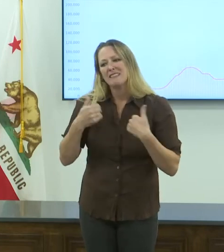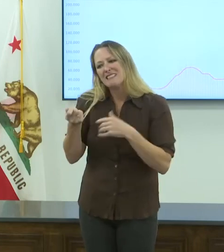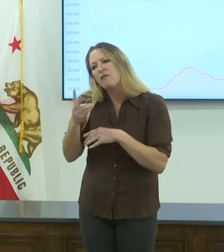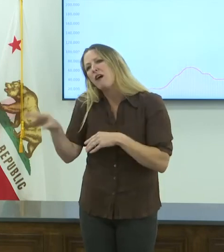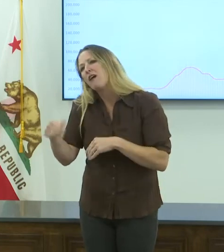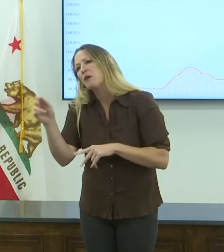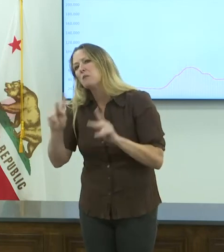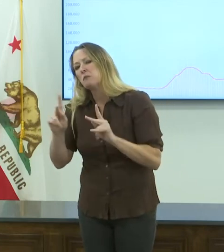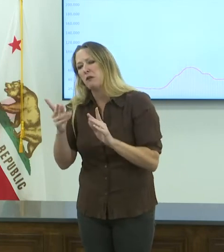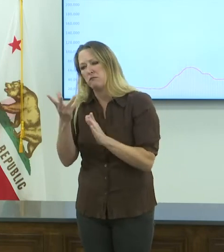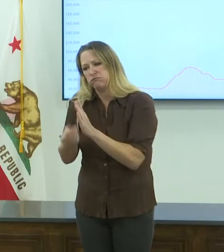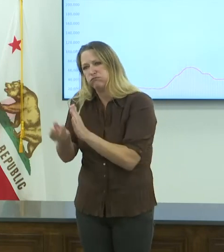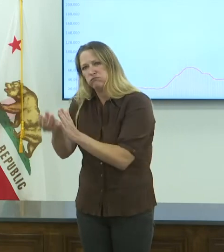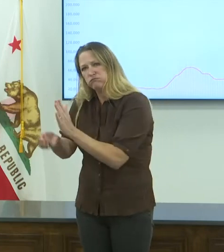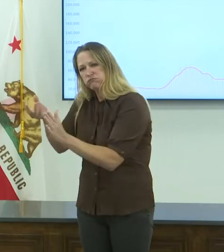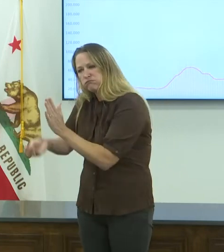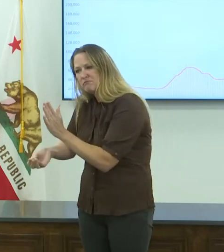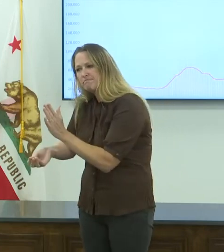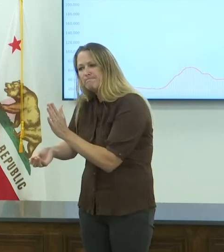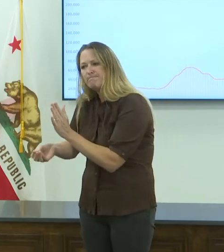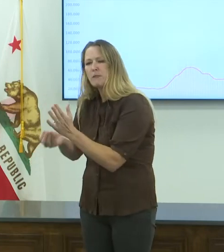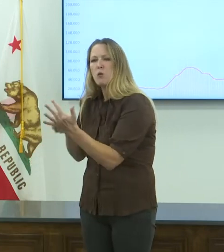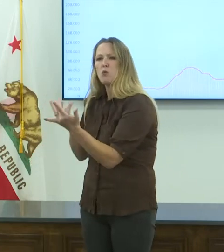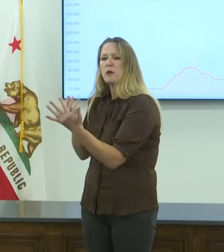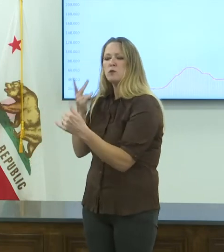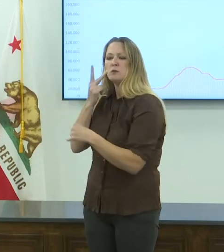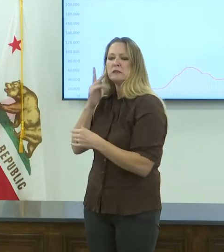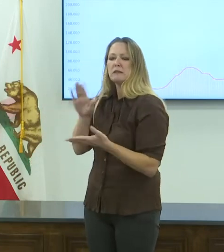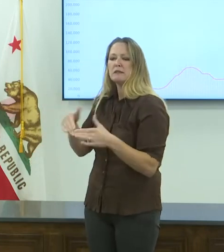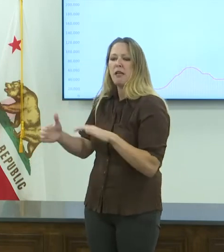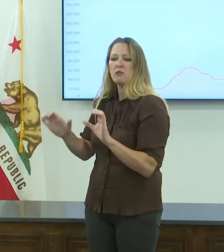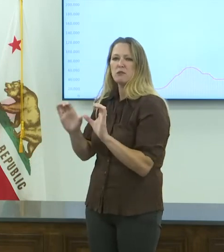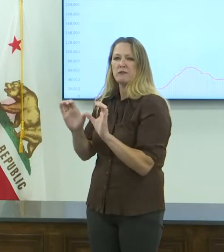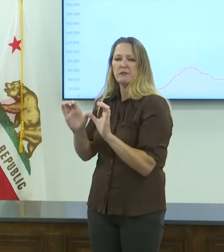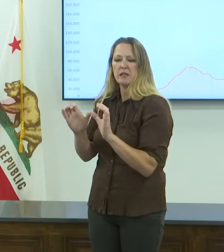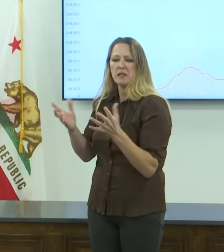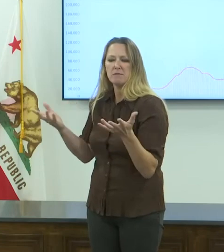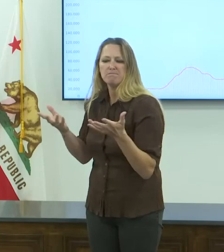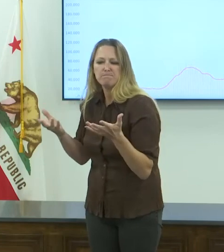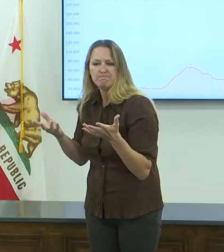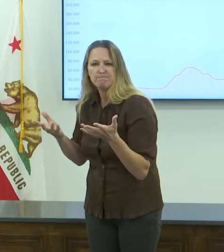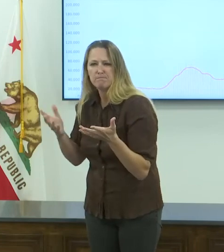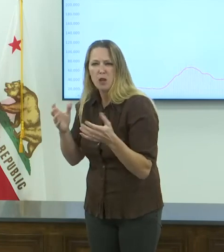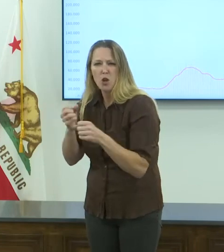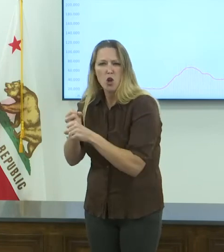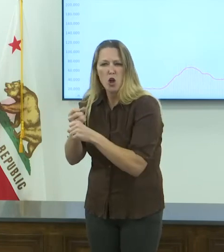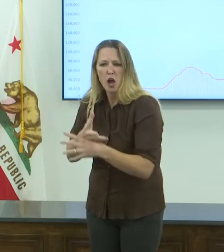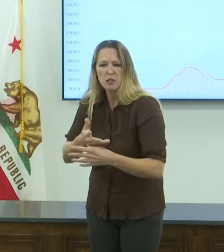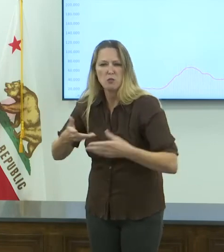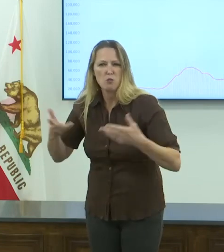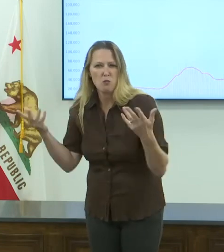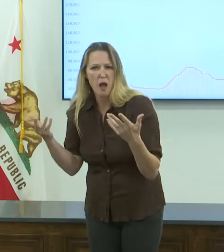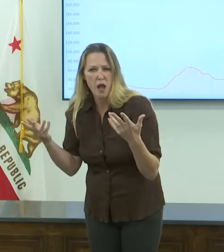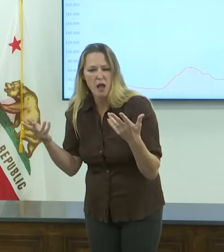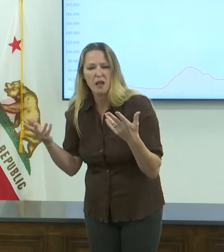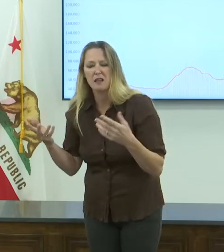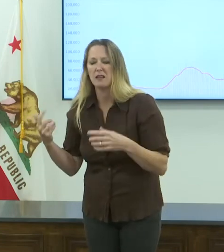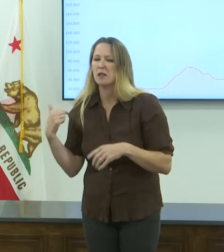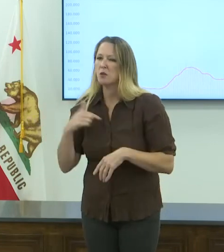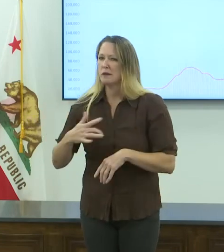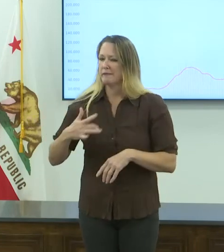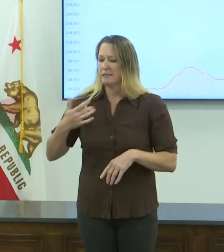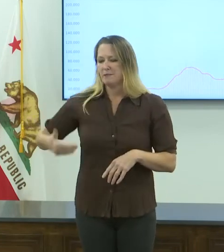we're waiting their final death certificate information, but we believe that they will also be